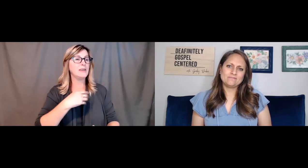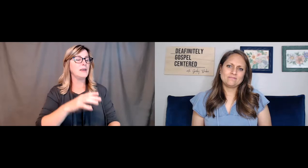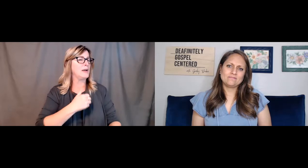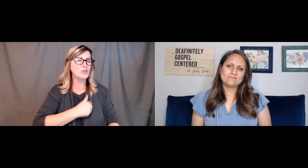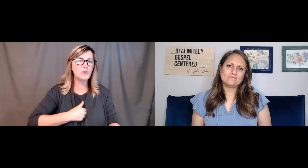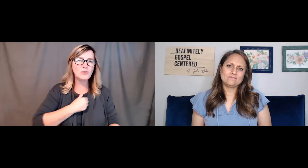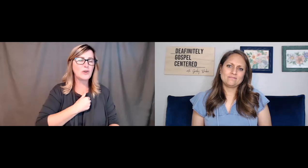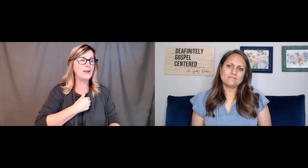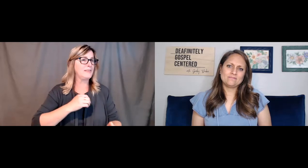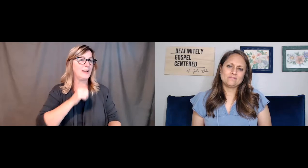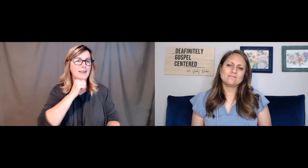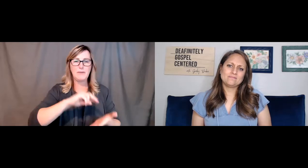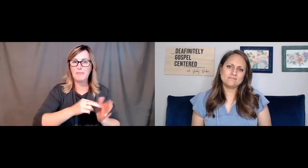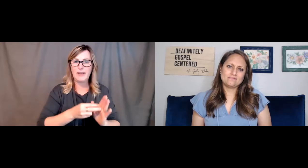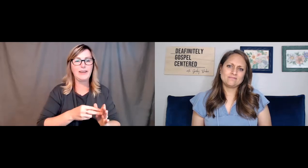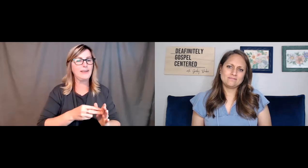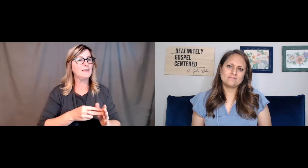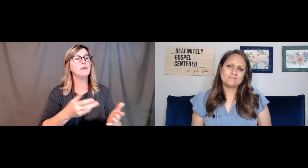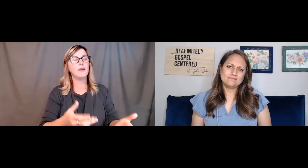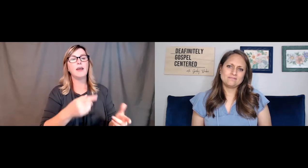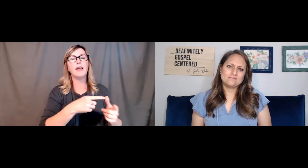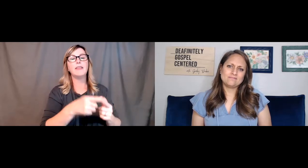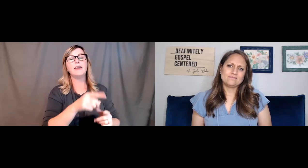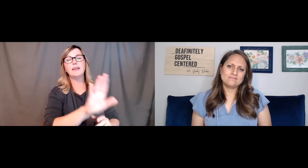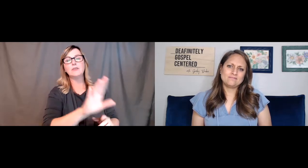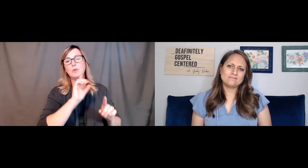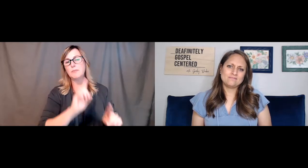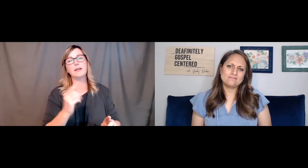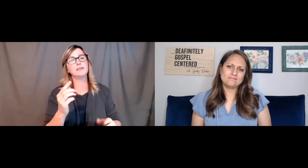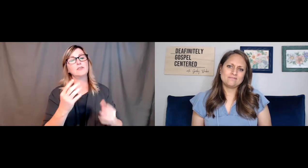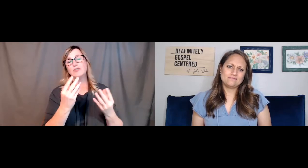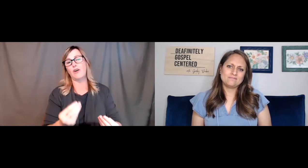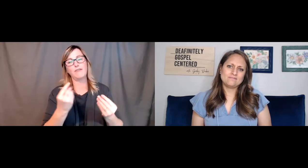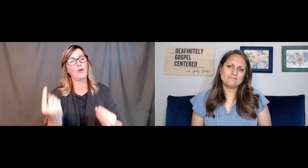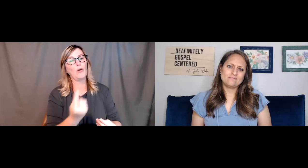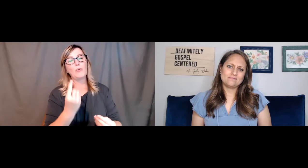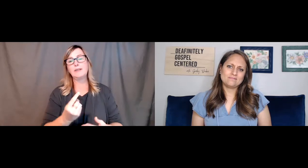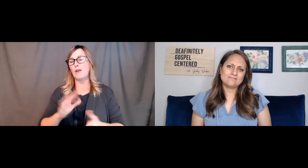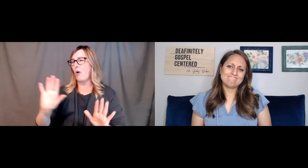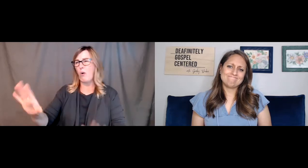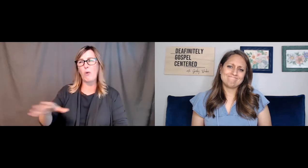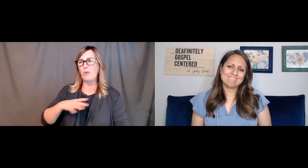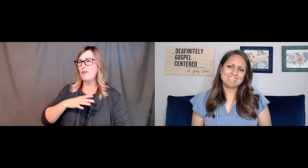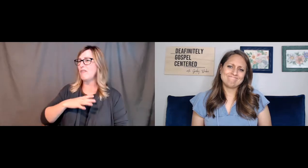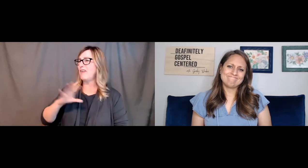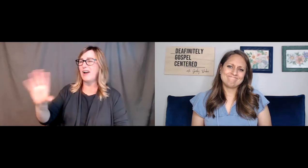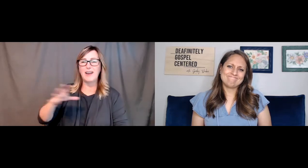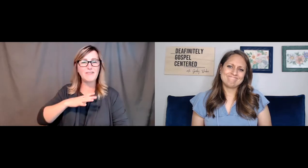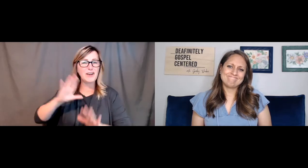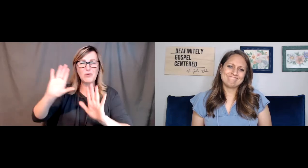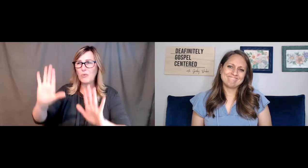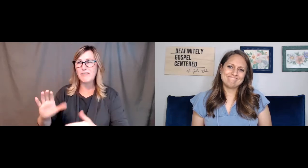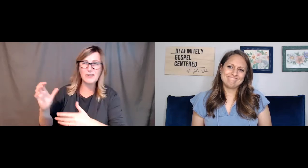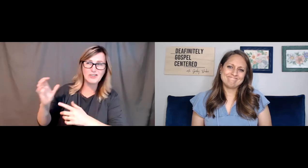So sometimes I have to approach them and say, do you mind having this conversation with me? I'm sorry I messed up. And of course, they're always very,